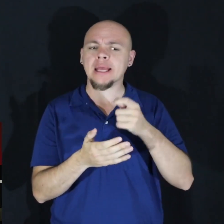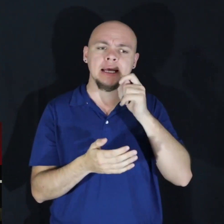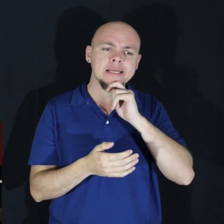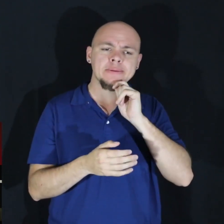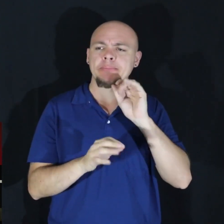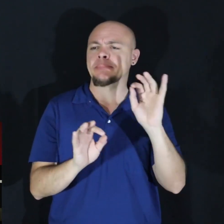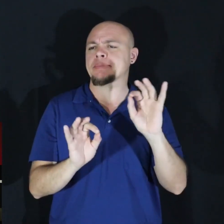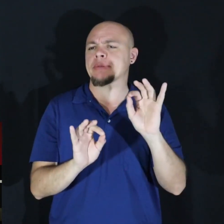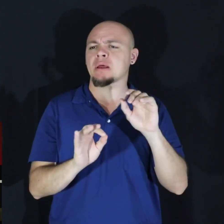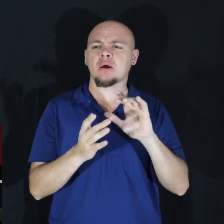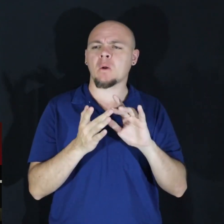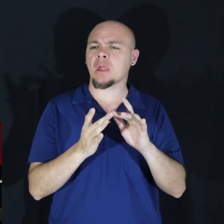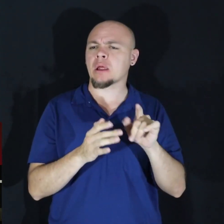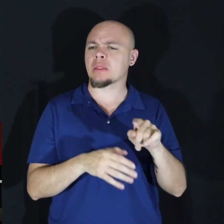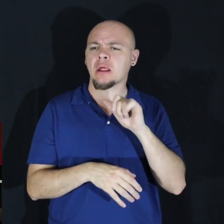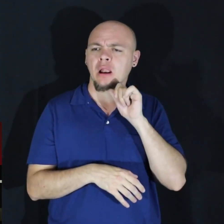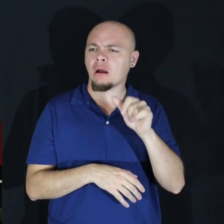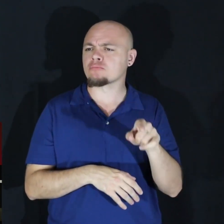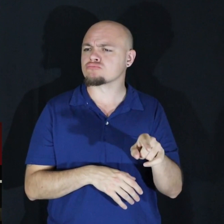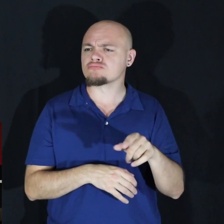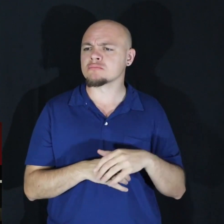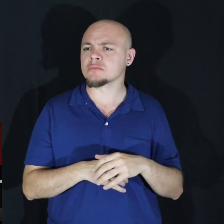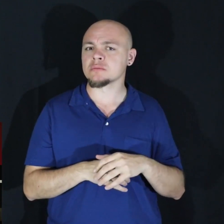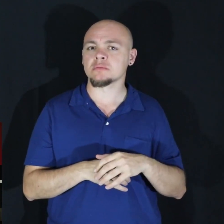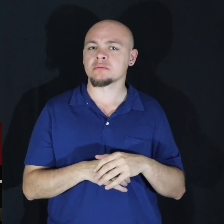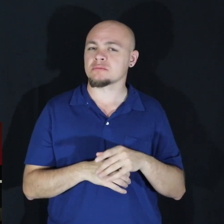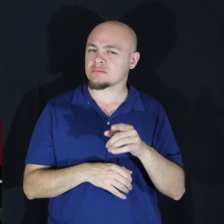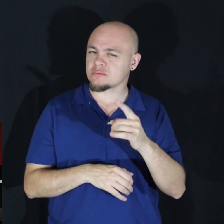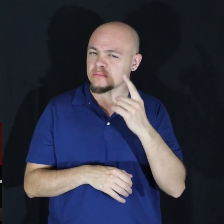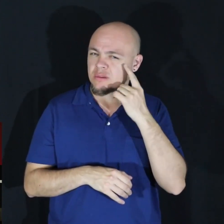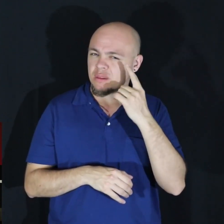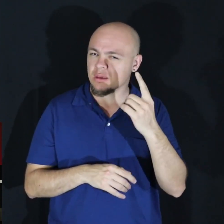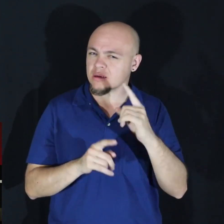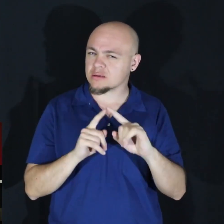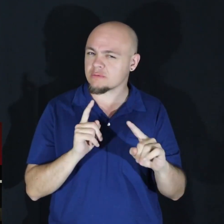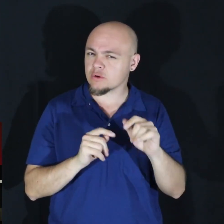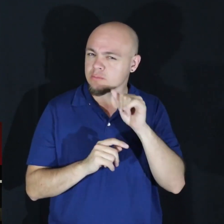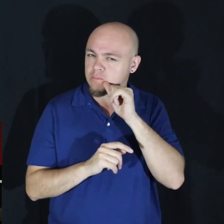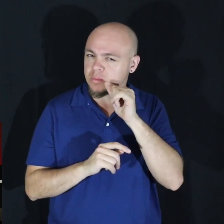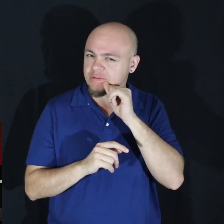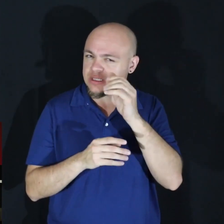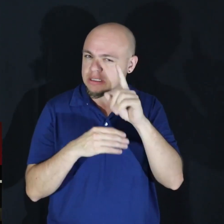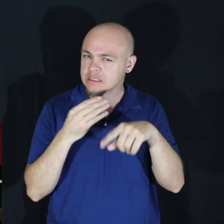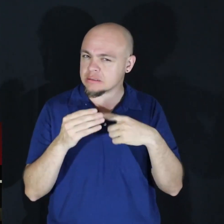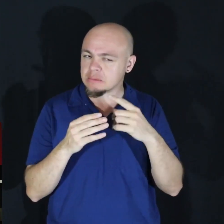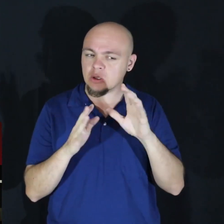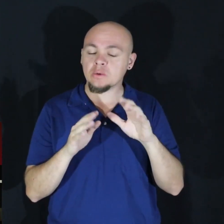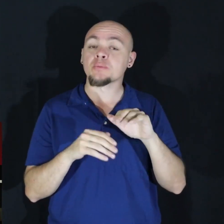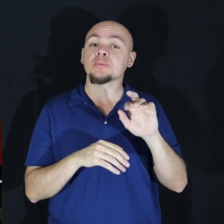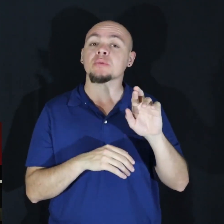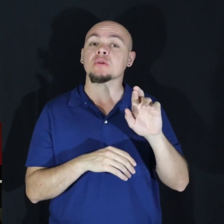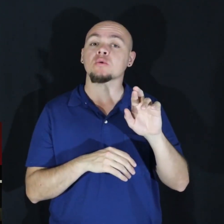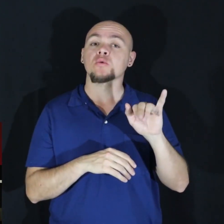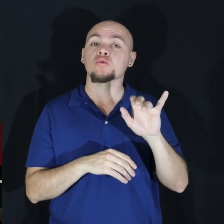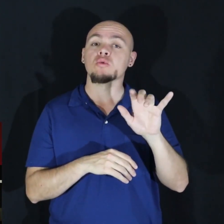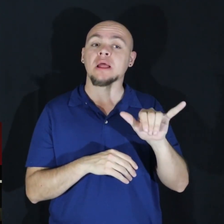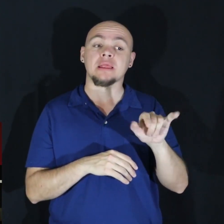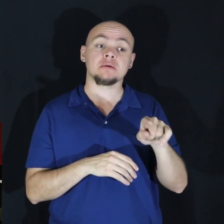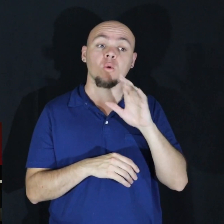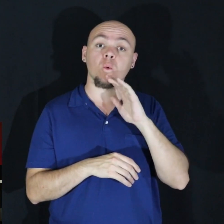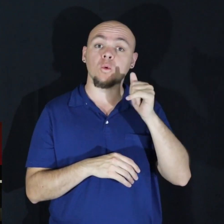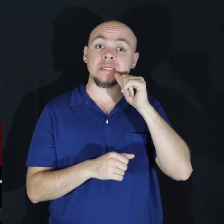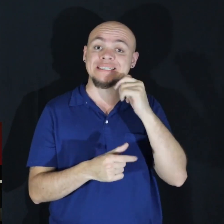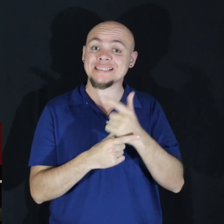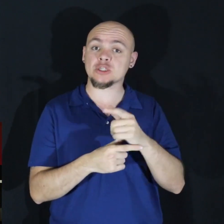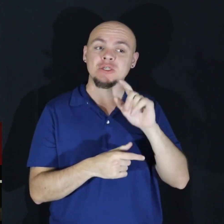a big deal. They're not even online, right? But you've got to think differently about privacy. Riley has an older sister, a